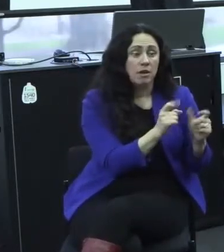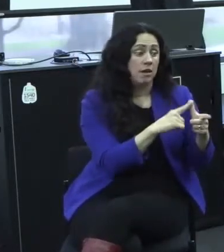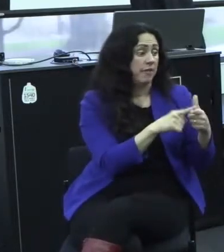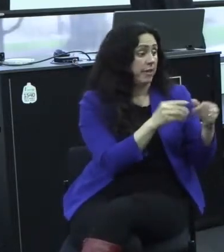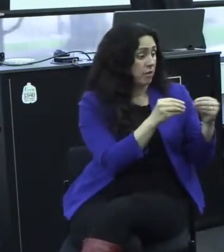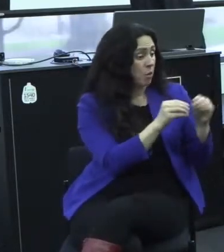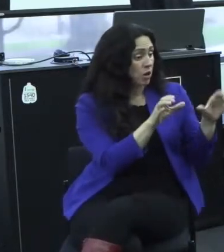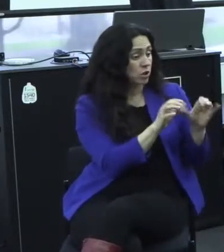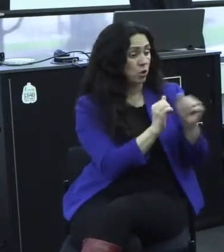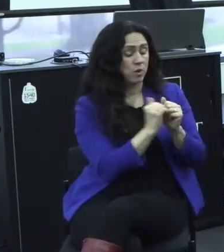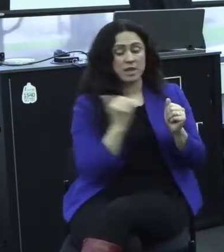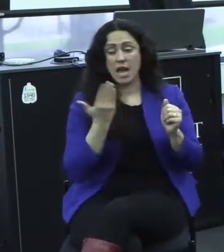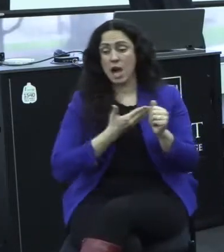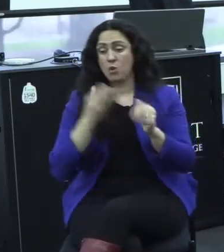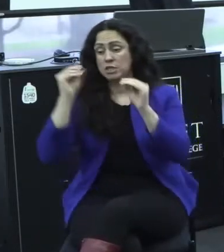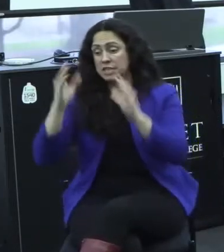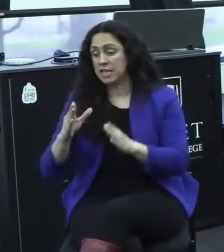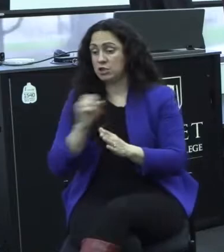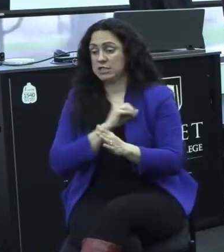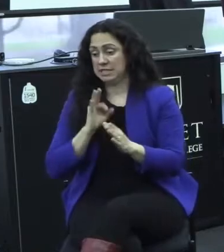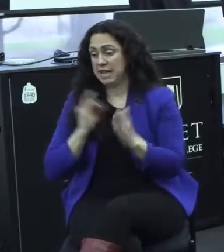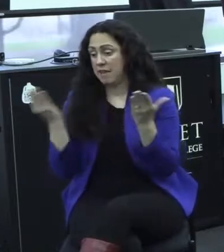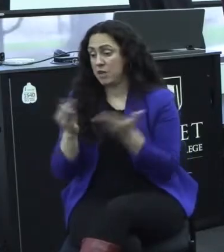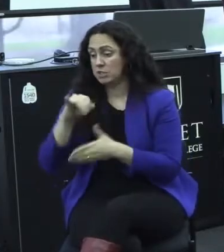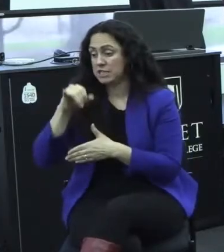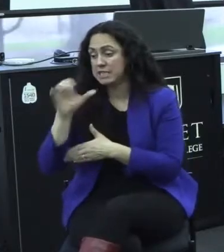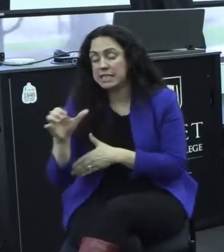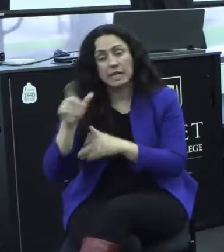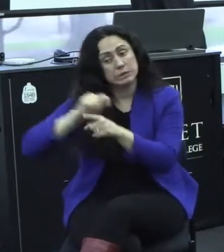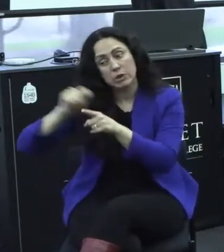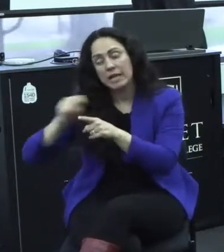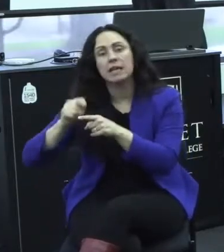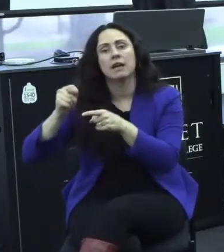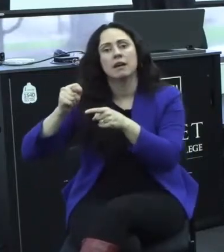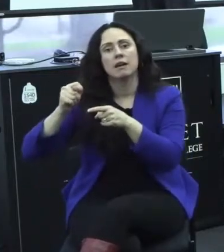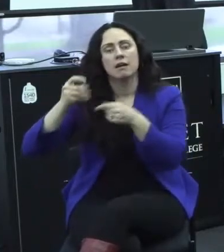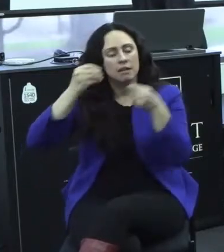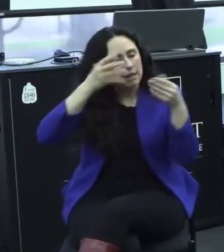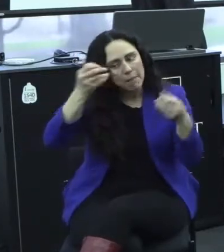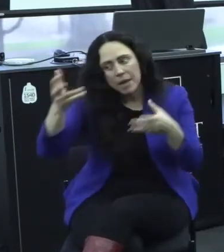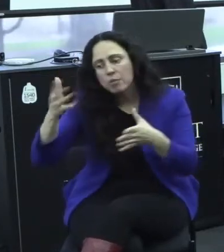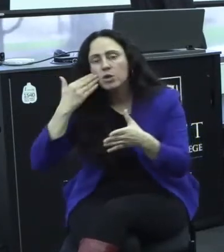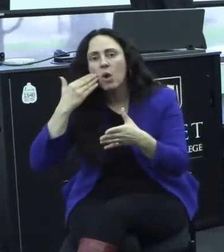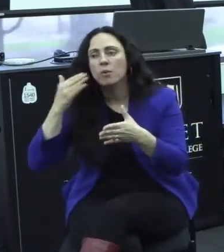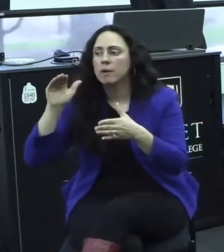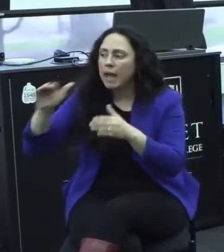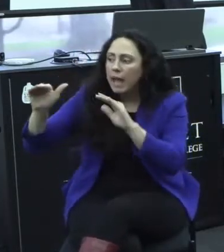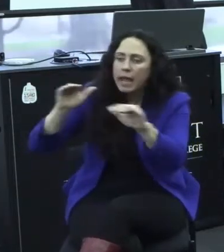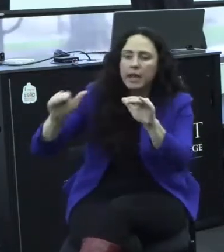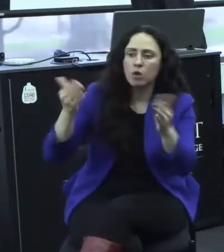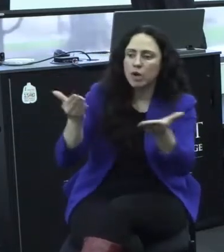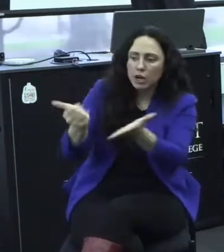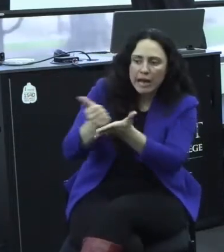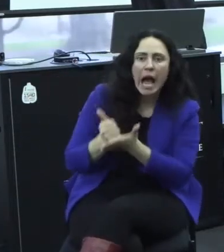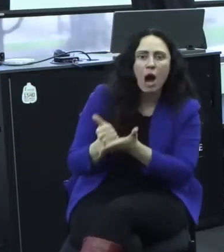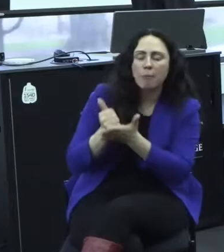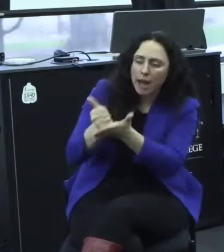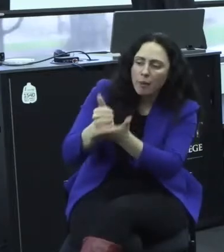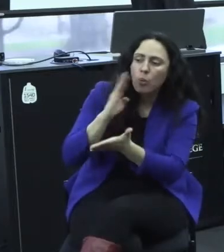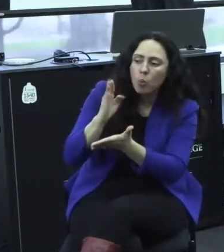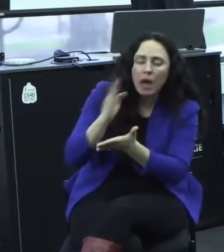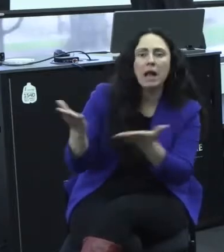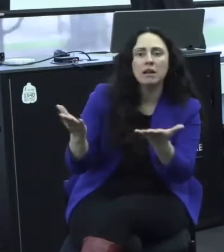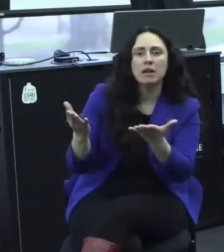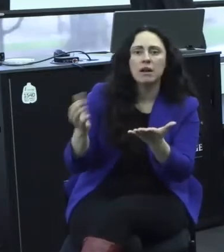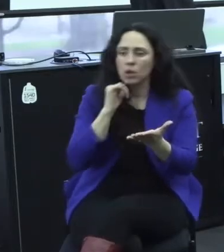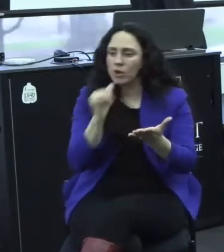do with our teachers and staff and training and let people know, hey, we're here to help, we're here to partner, we don't silo ourselves off. I